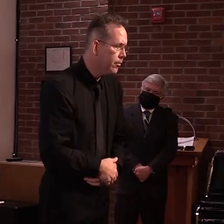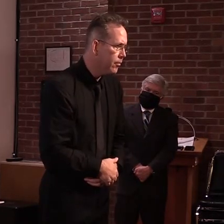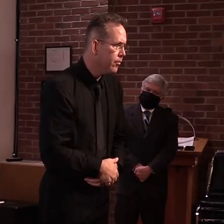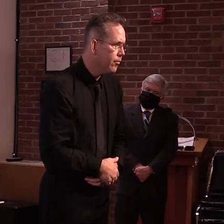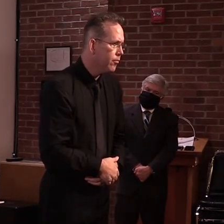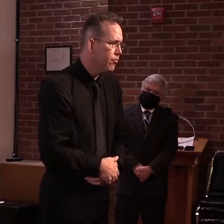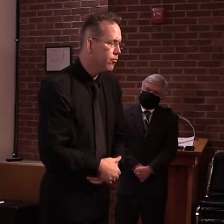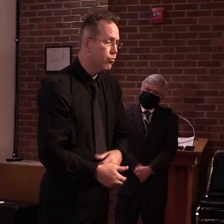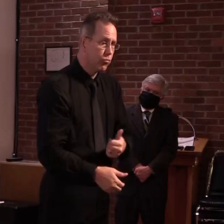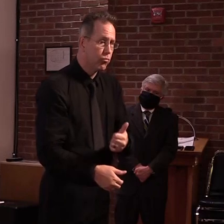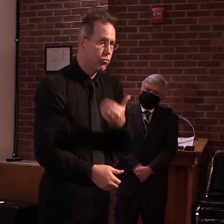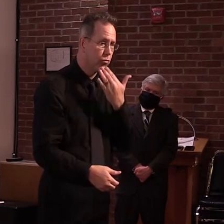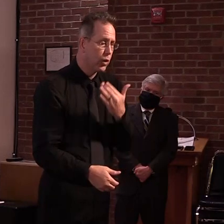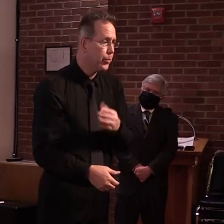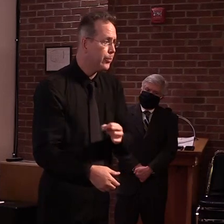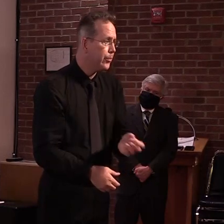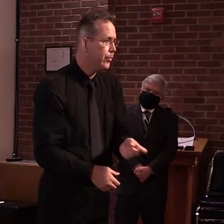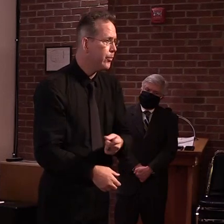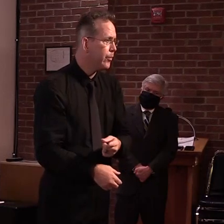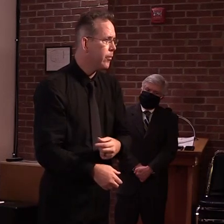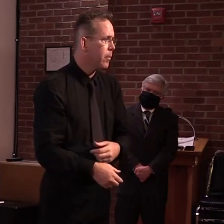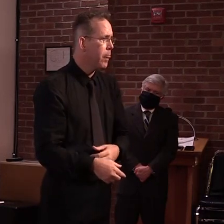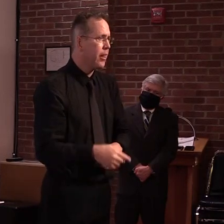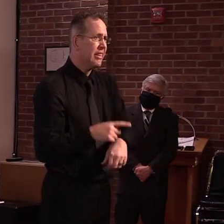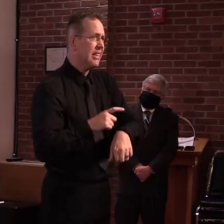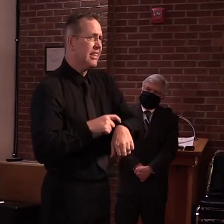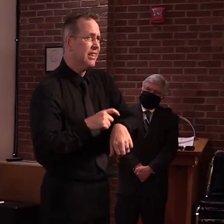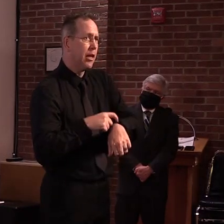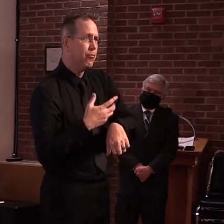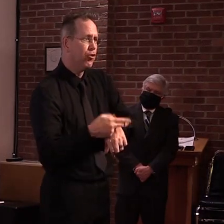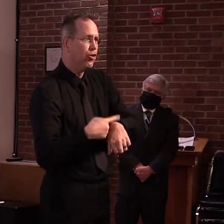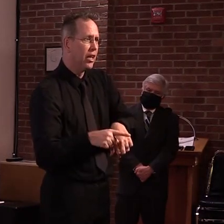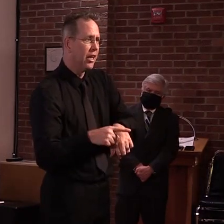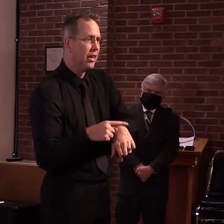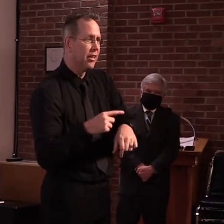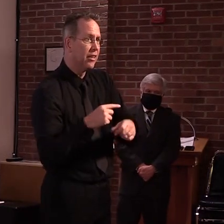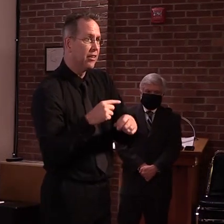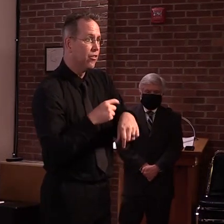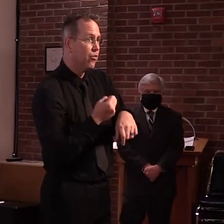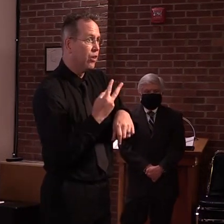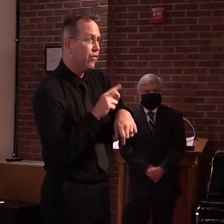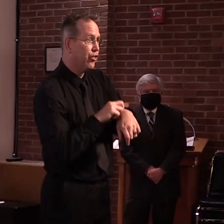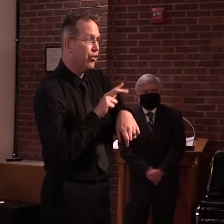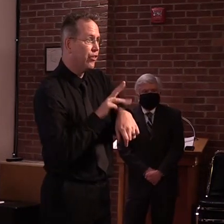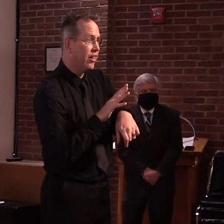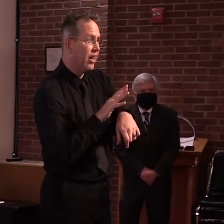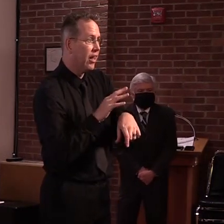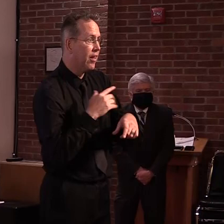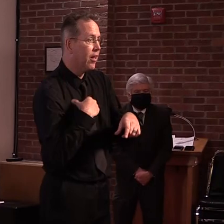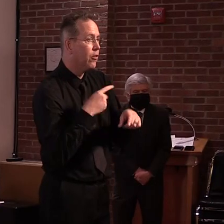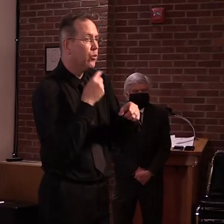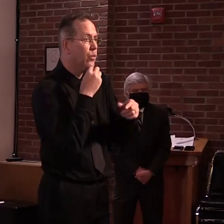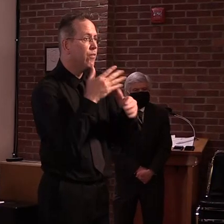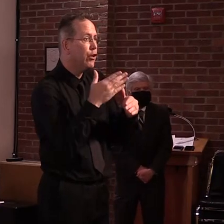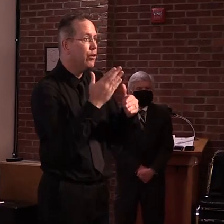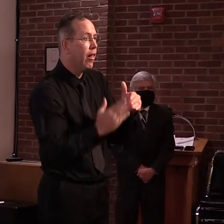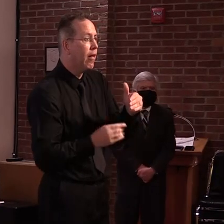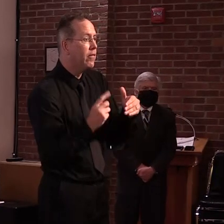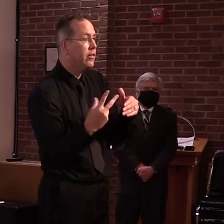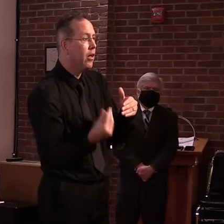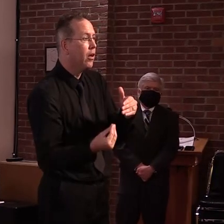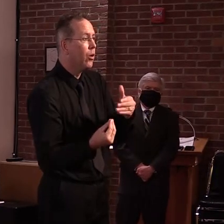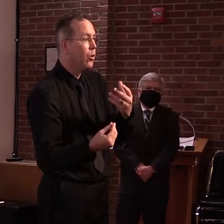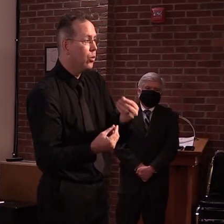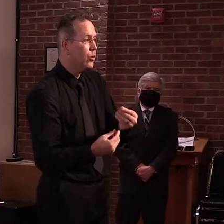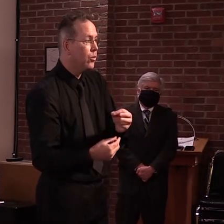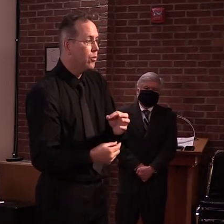Right, got it. Thank you. All right, just a time check for everybody. It is 12:35, and we're only halfway through our queue. Next up is Steve